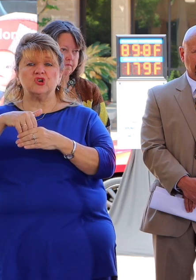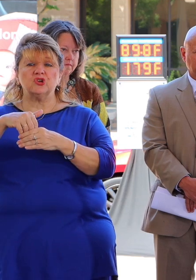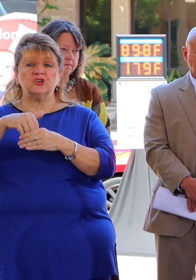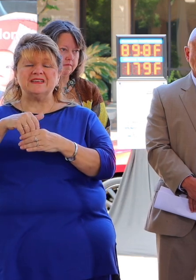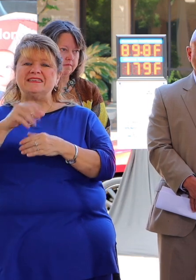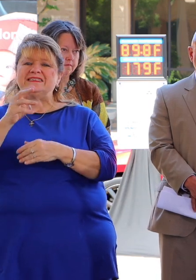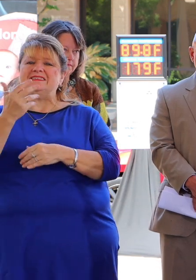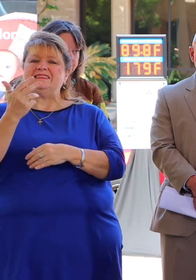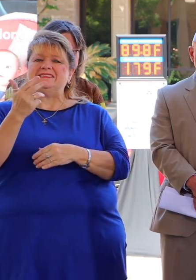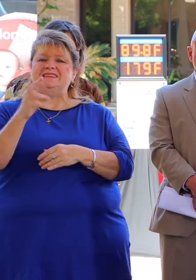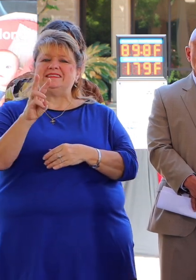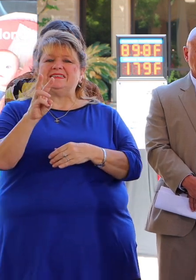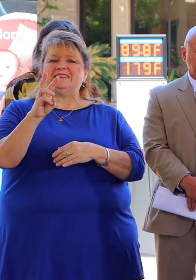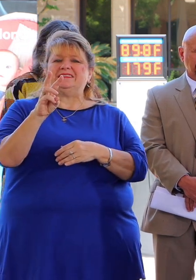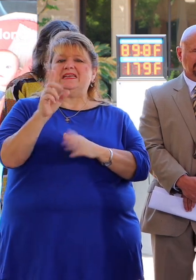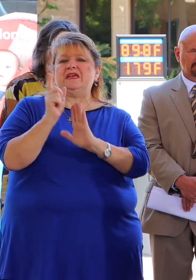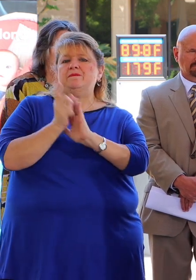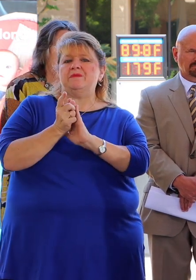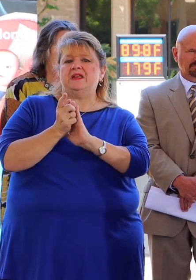within 60 minutes.